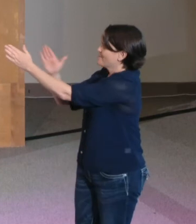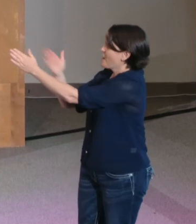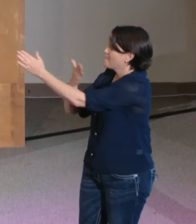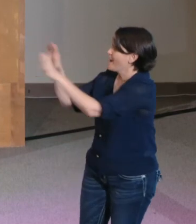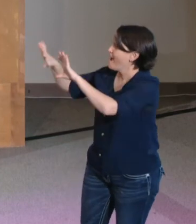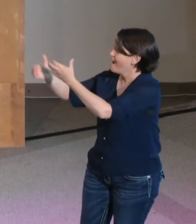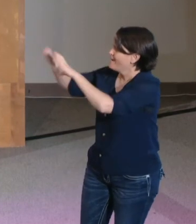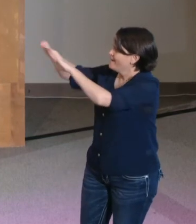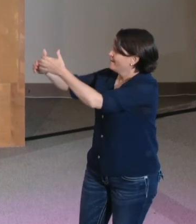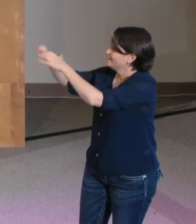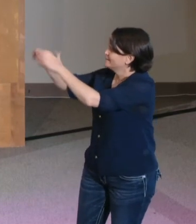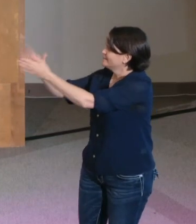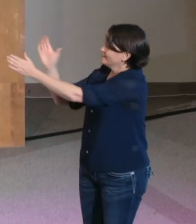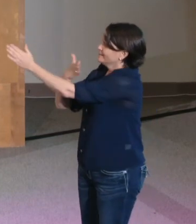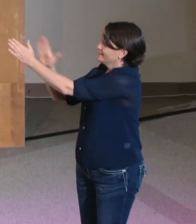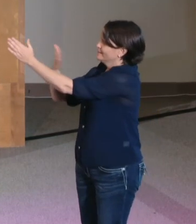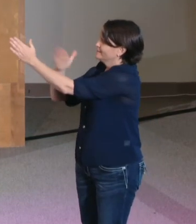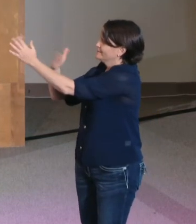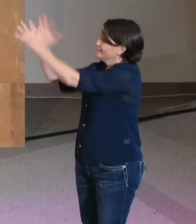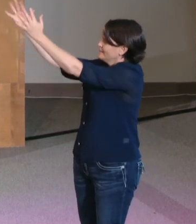band. Woo!